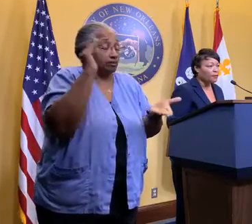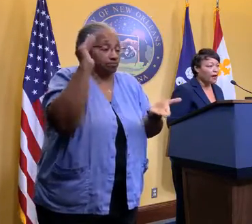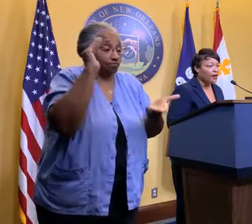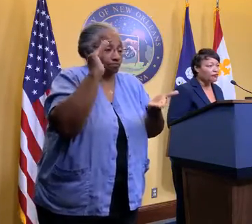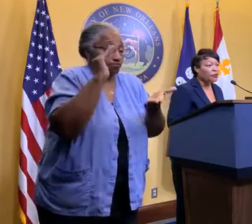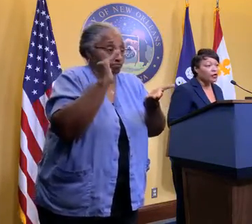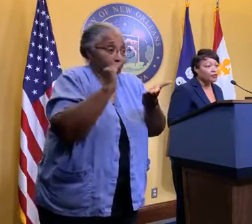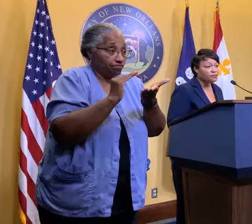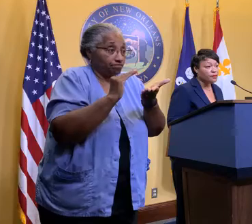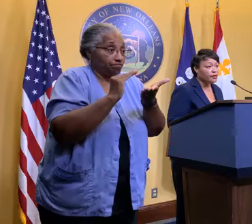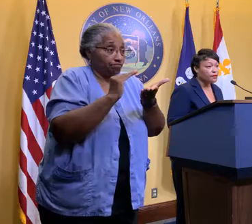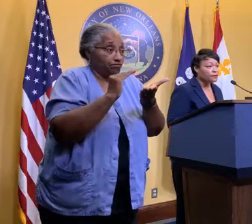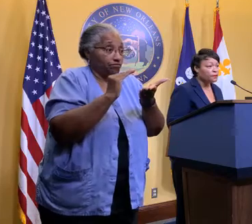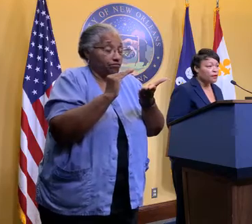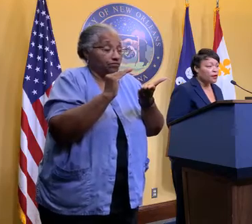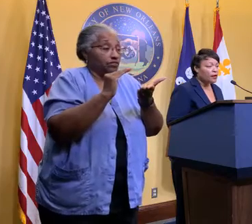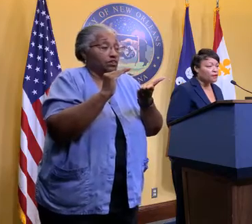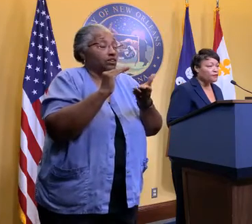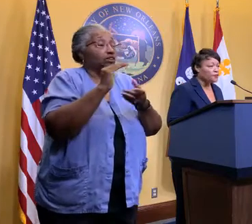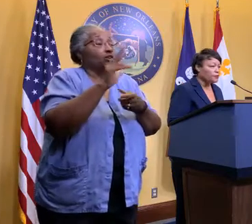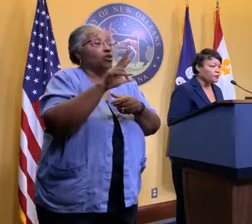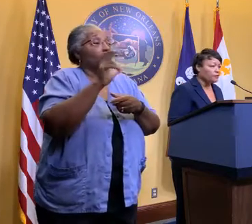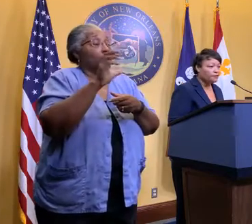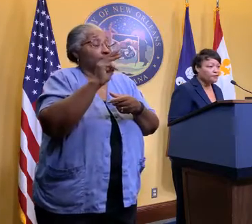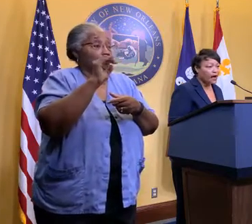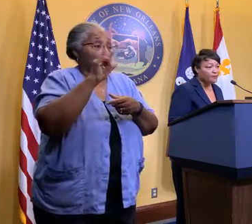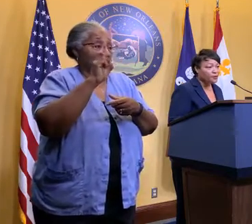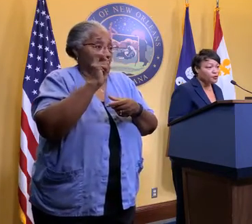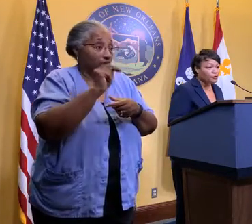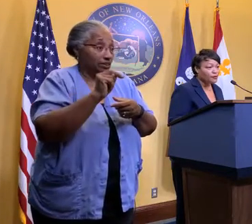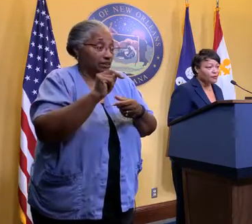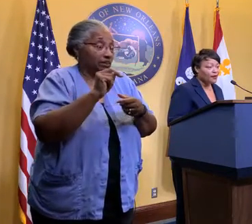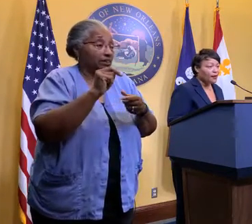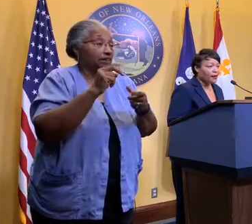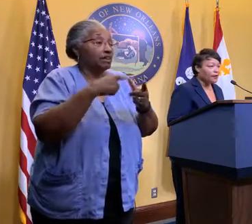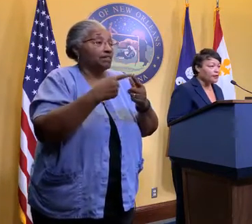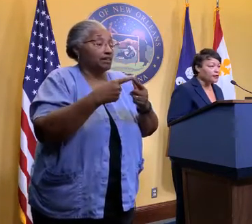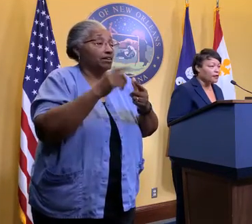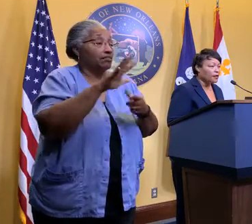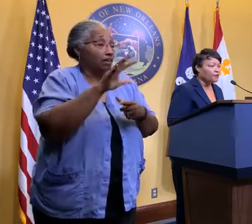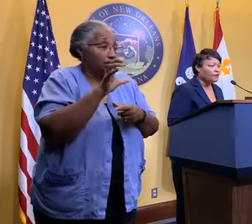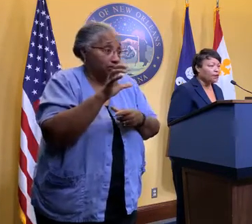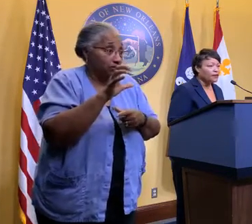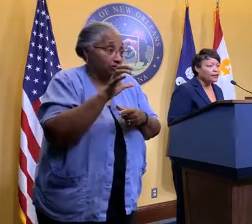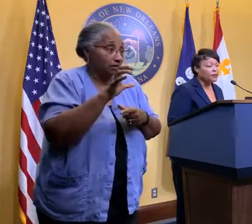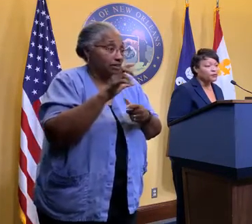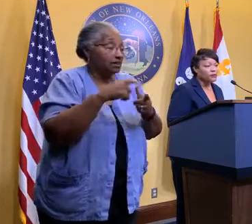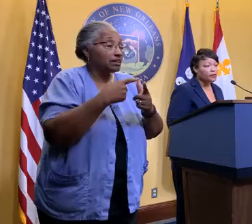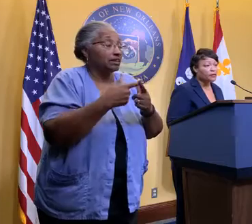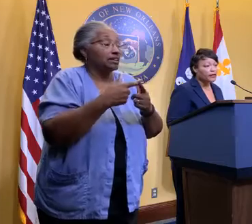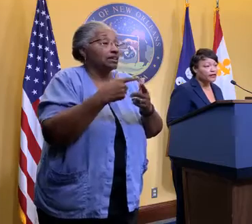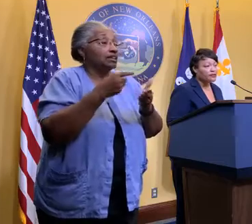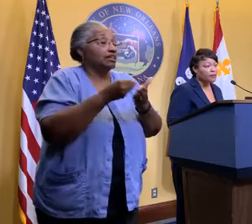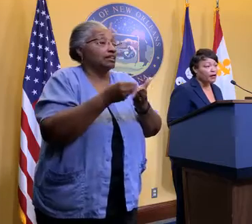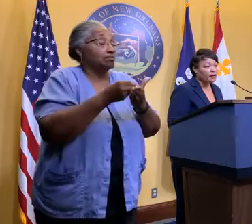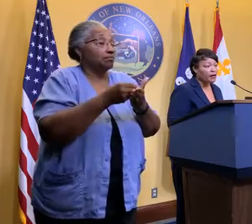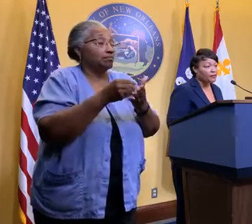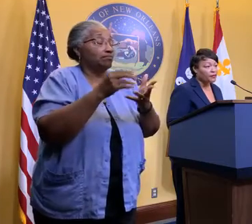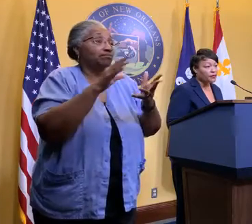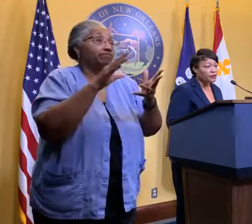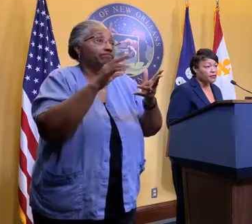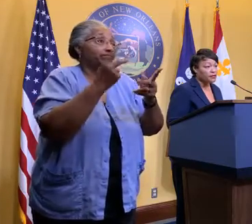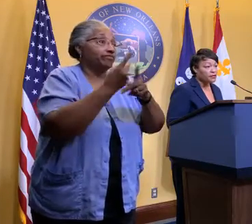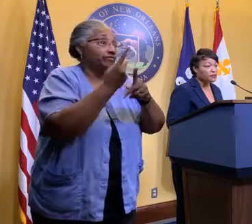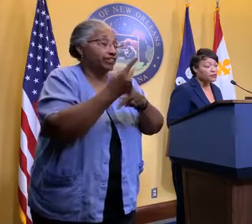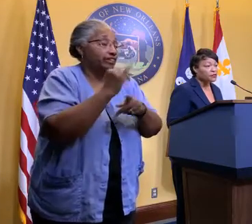down by 300 million, then further 500, and the formula that was put in place by